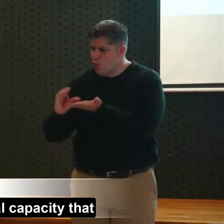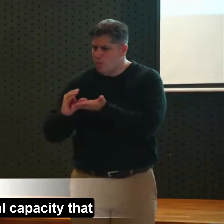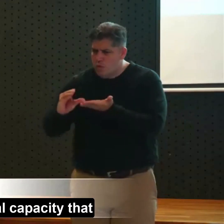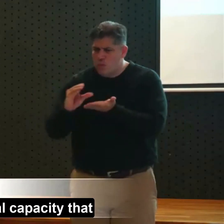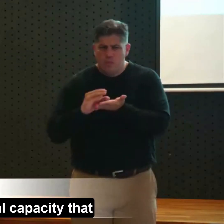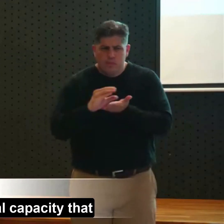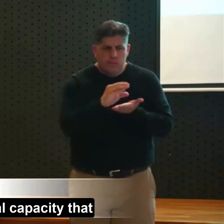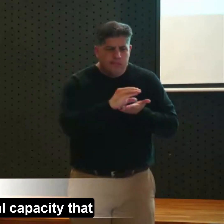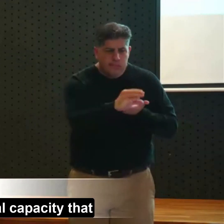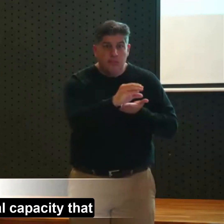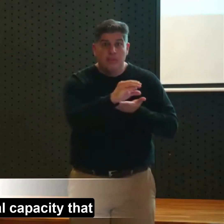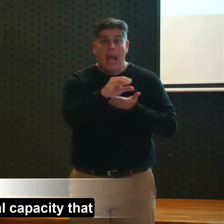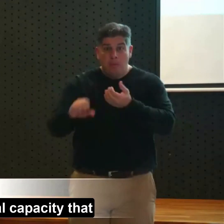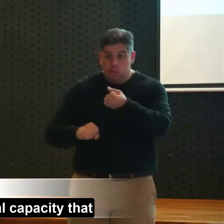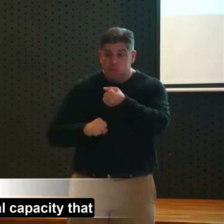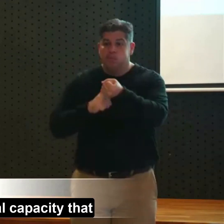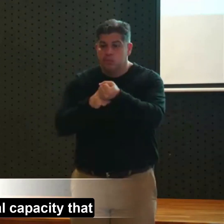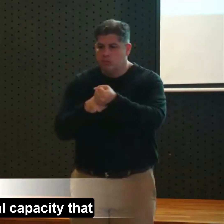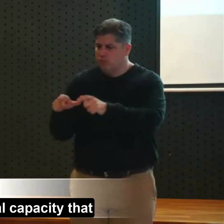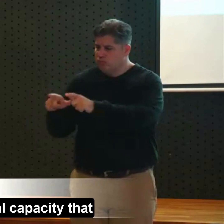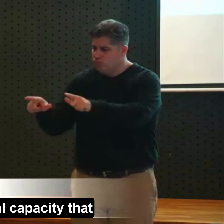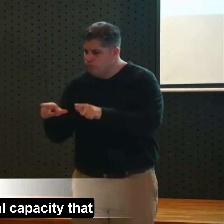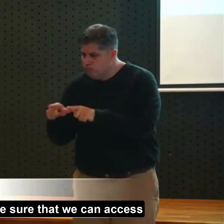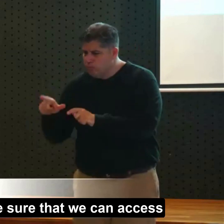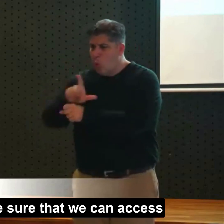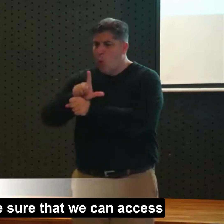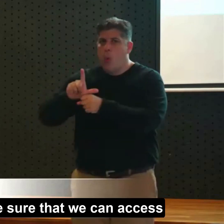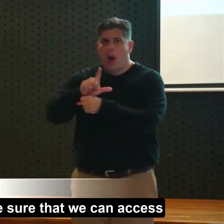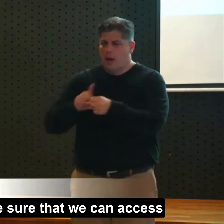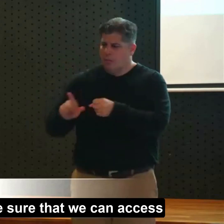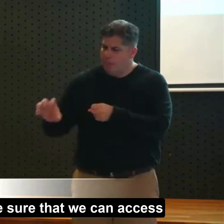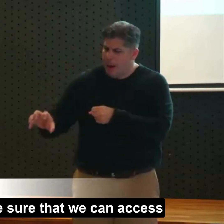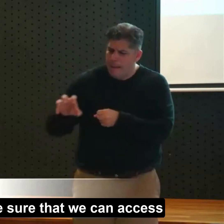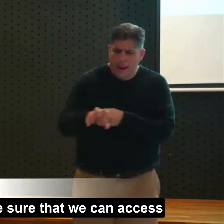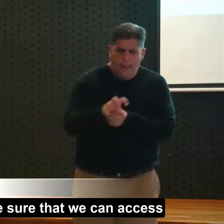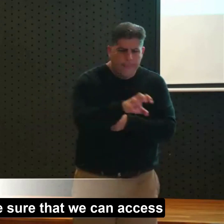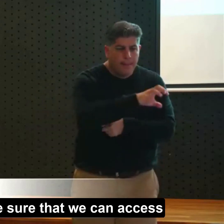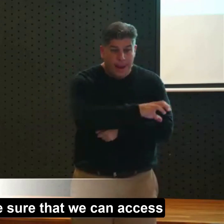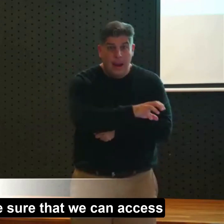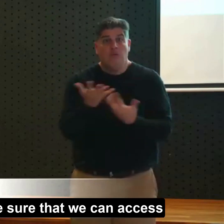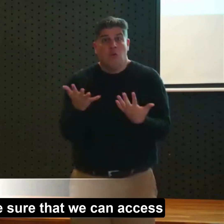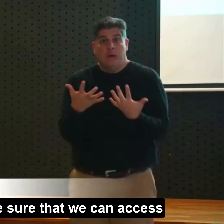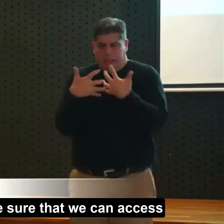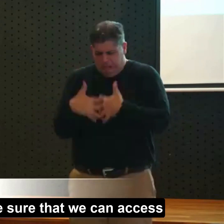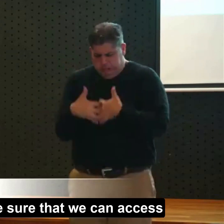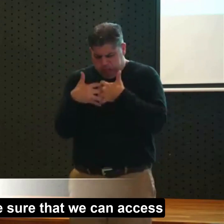chain and local capacity that will actually